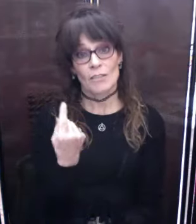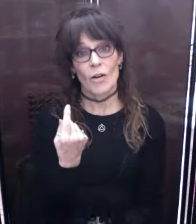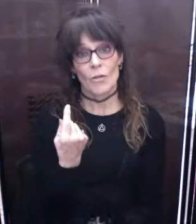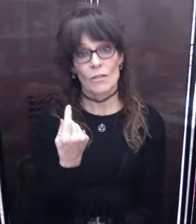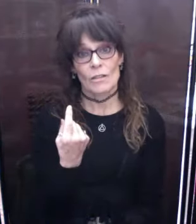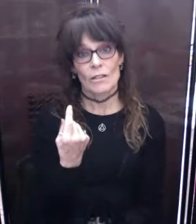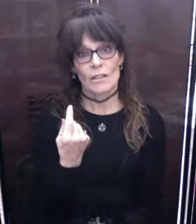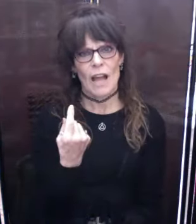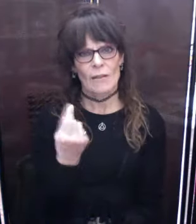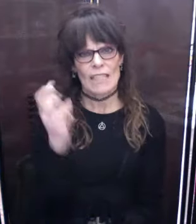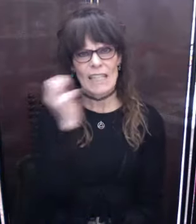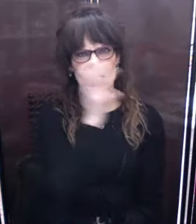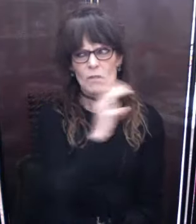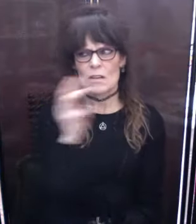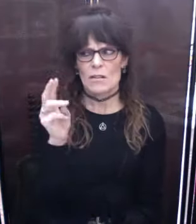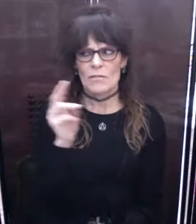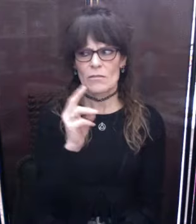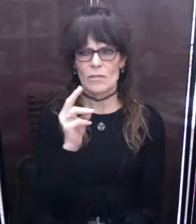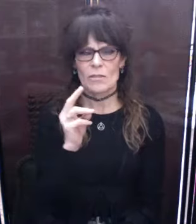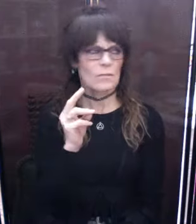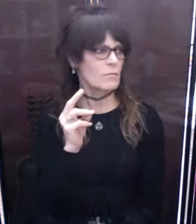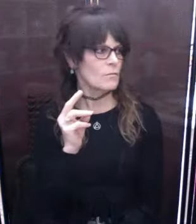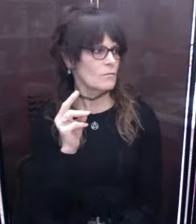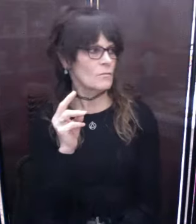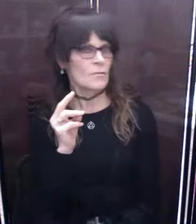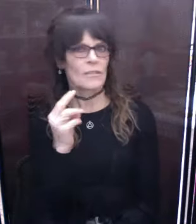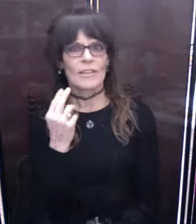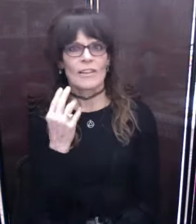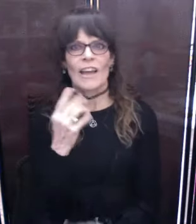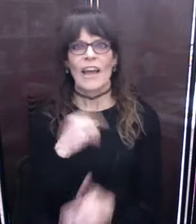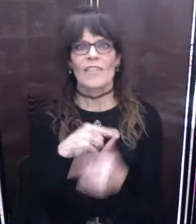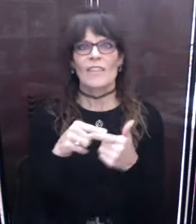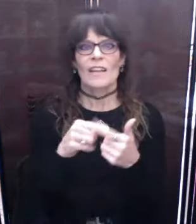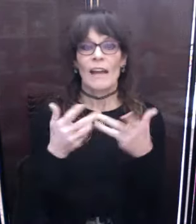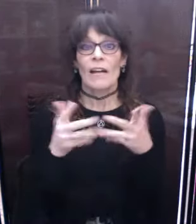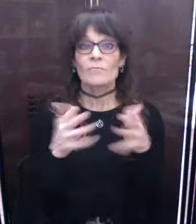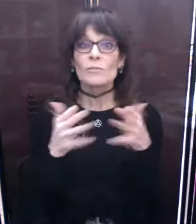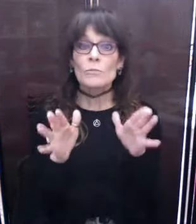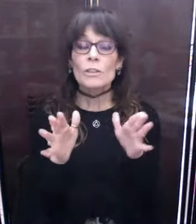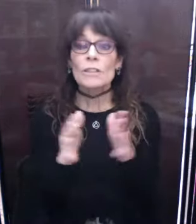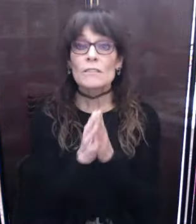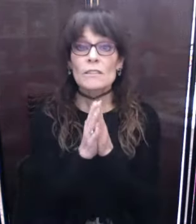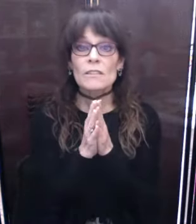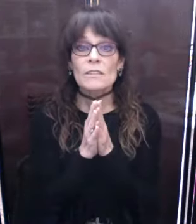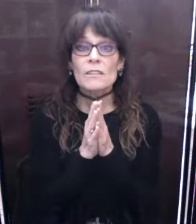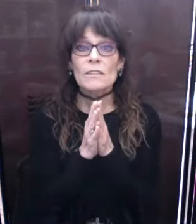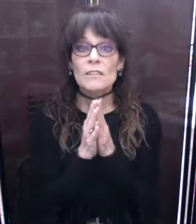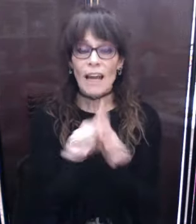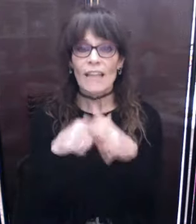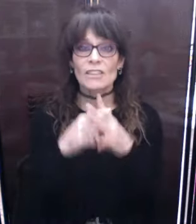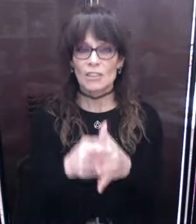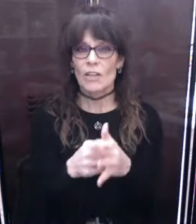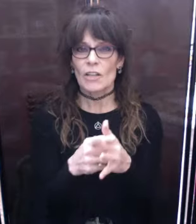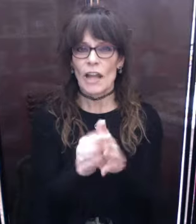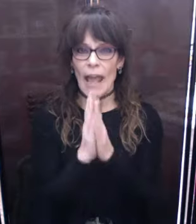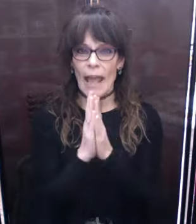from the other cast members, and afterwards, I started being asked a question that was going to plague me for like the